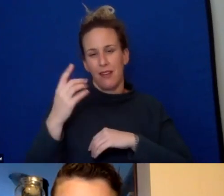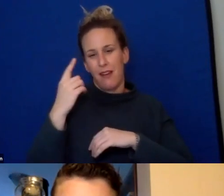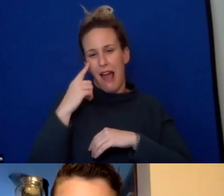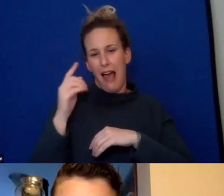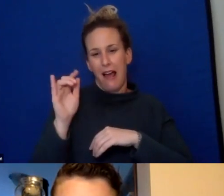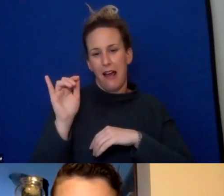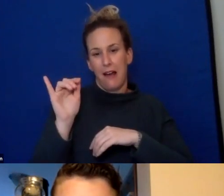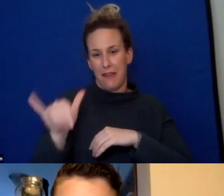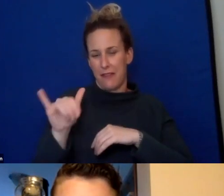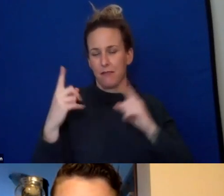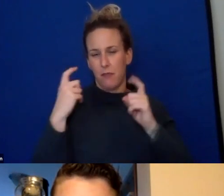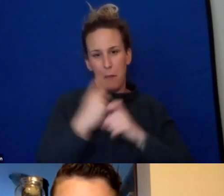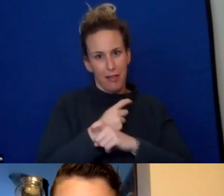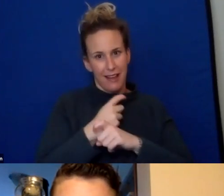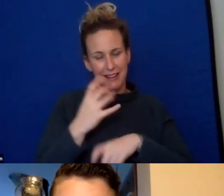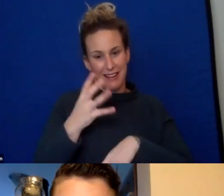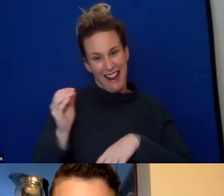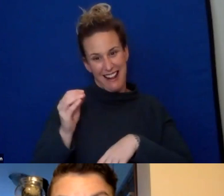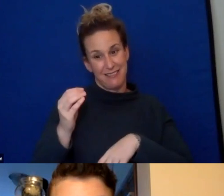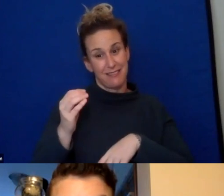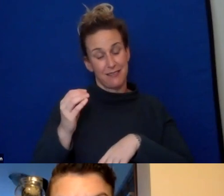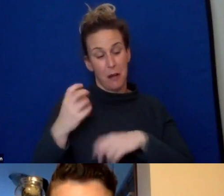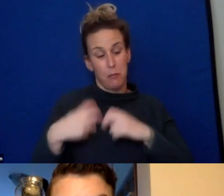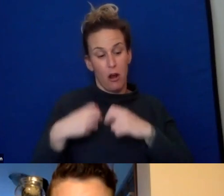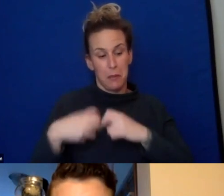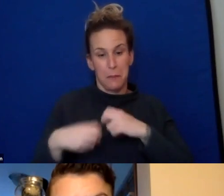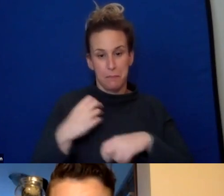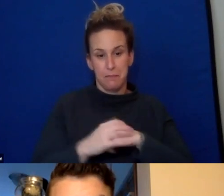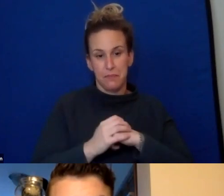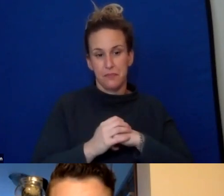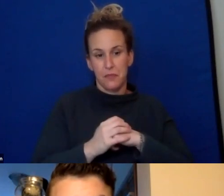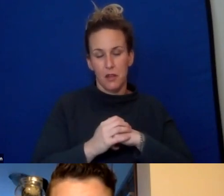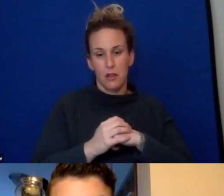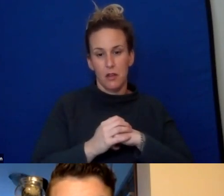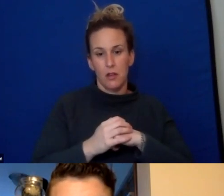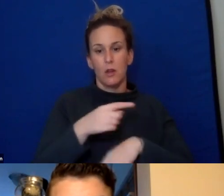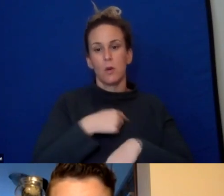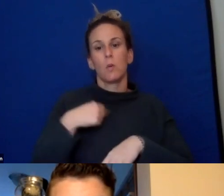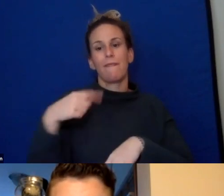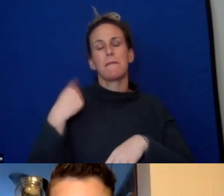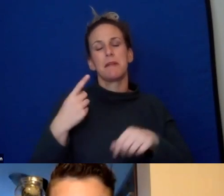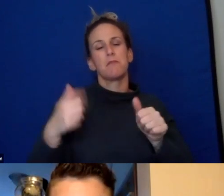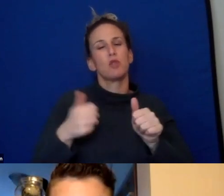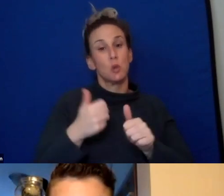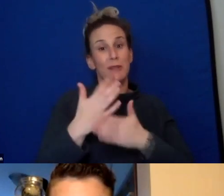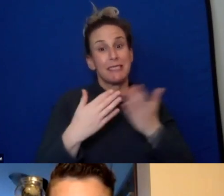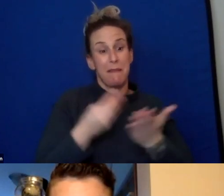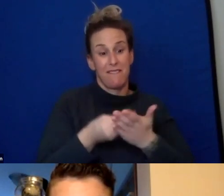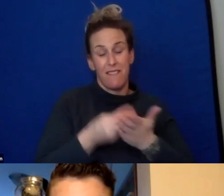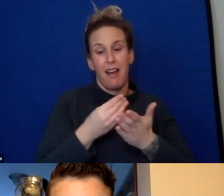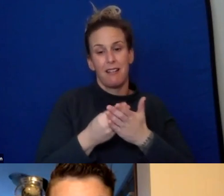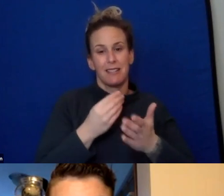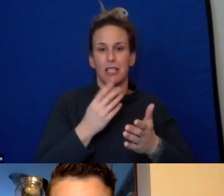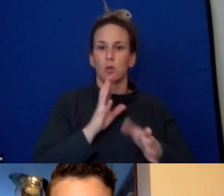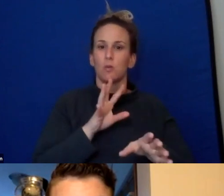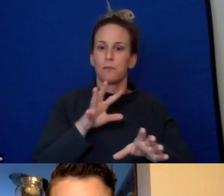that's uh complicated and um a bit of a problem um um we've been pursuing some funding to um include